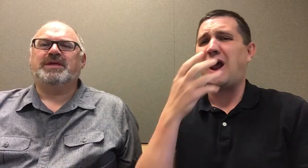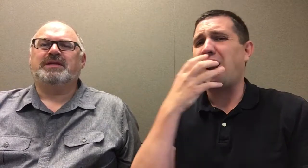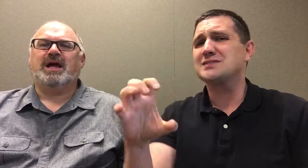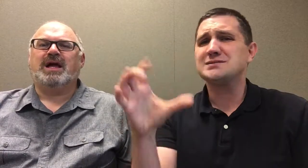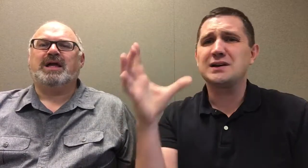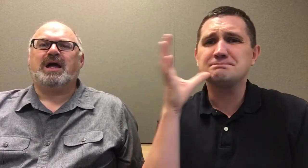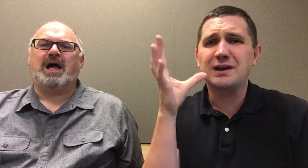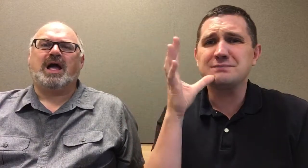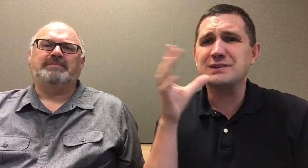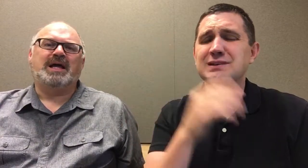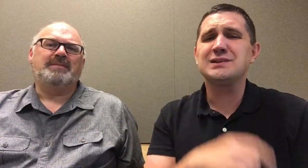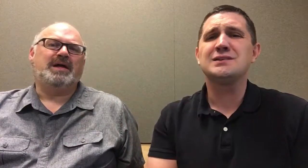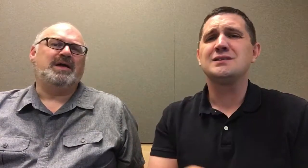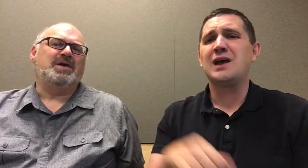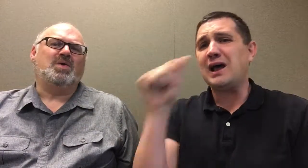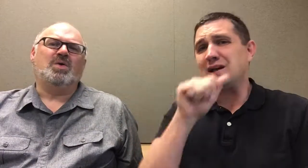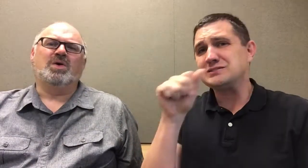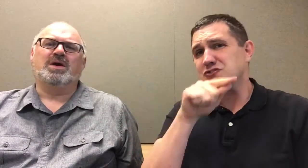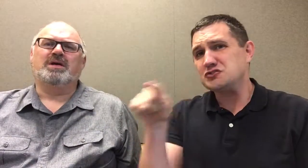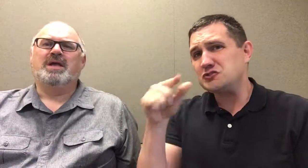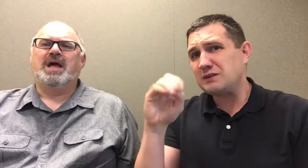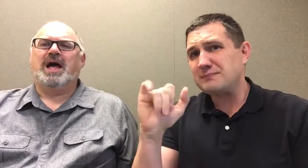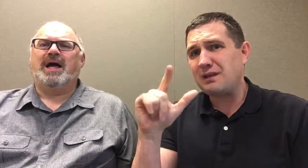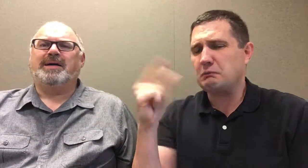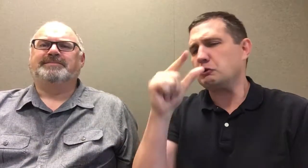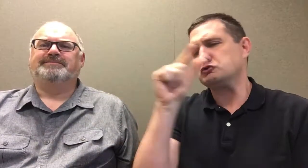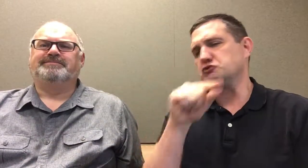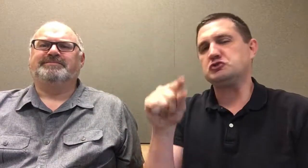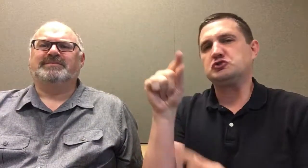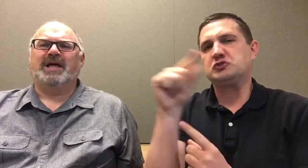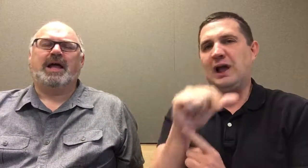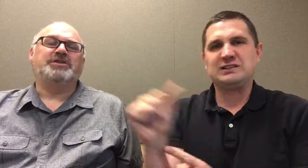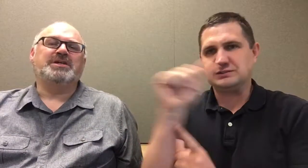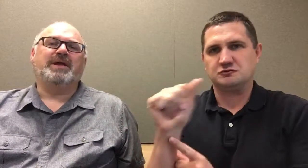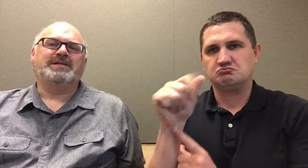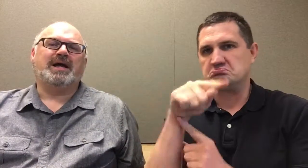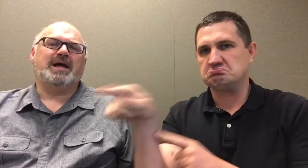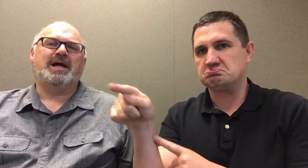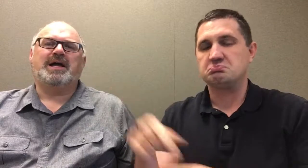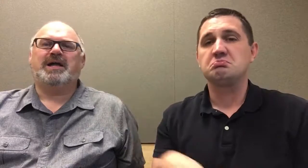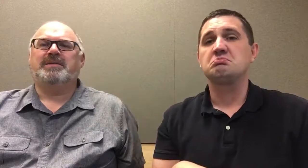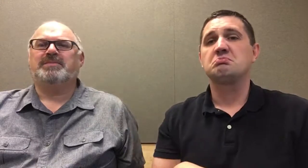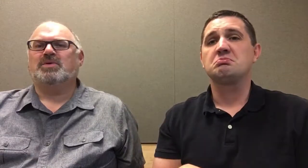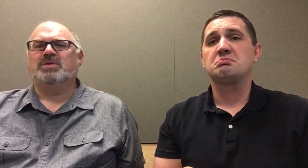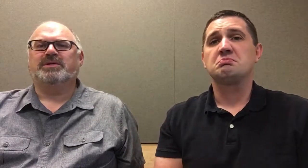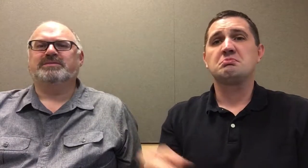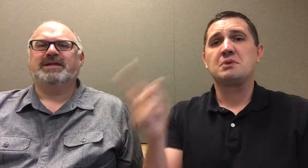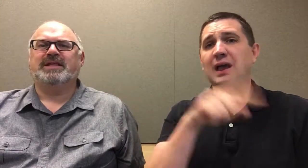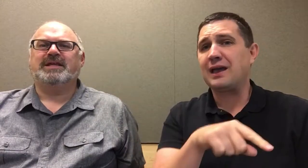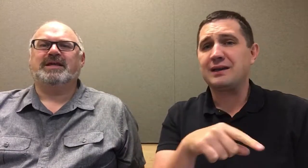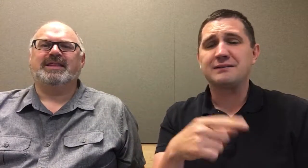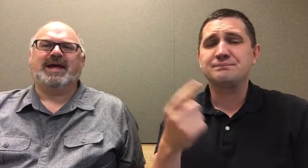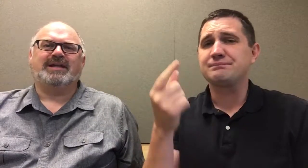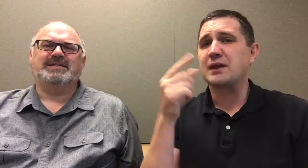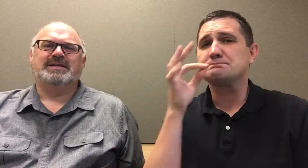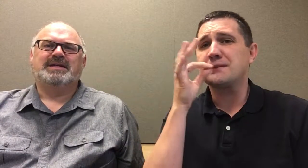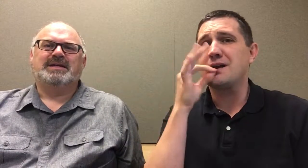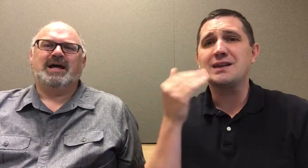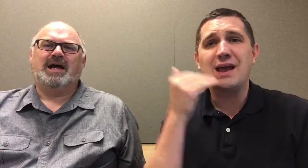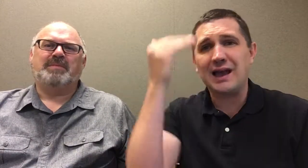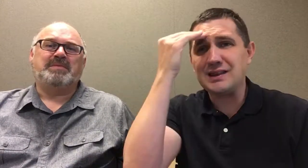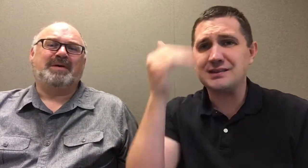use something like Hot Mama or at gmail.com or anything like